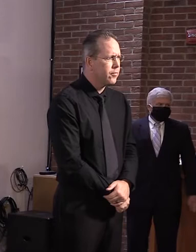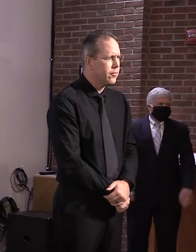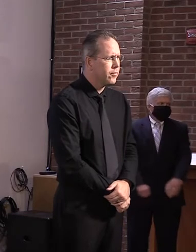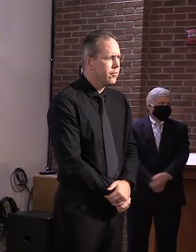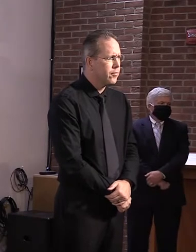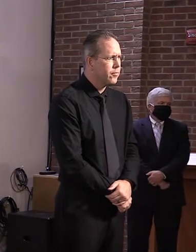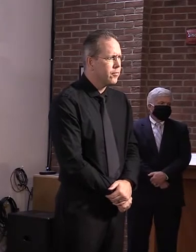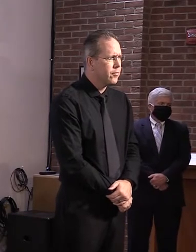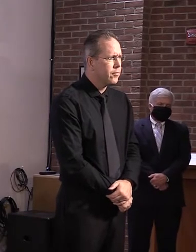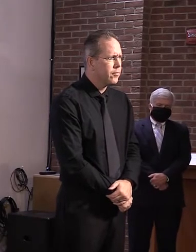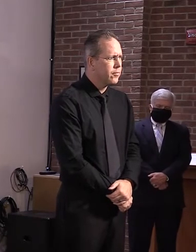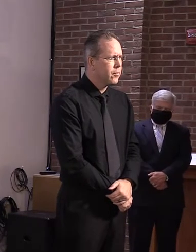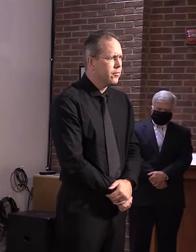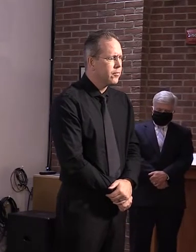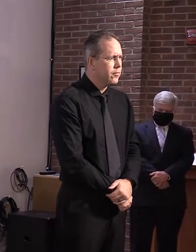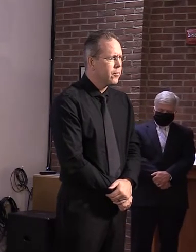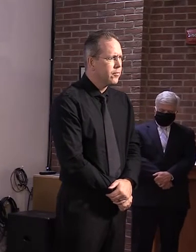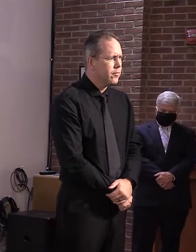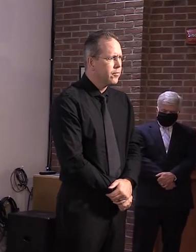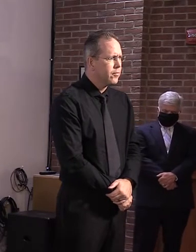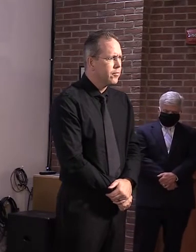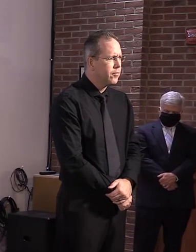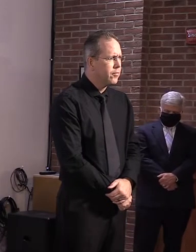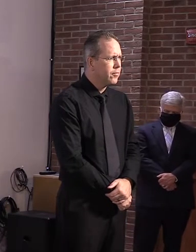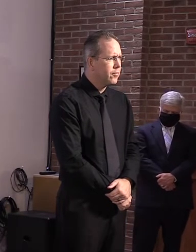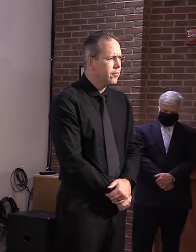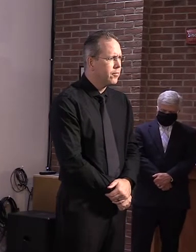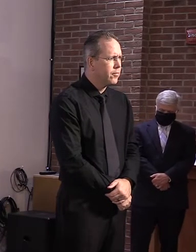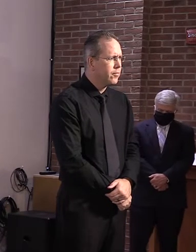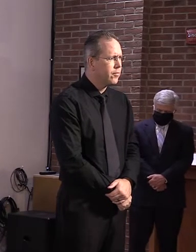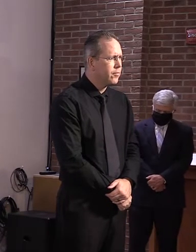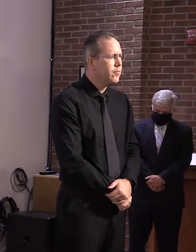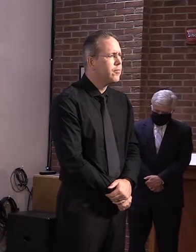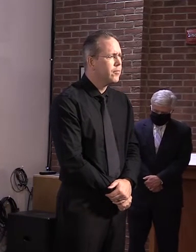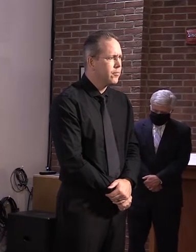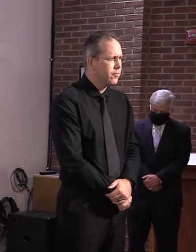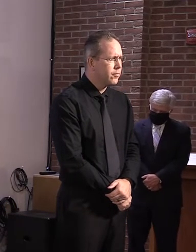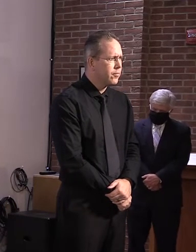yesterday who just completed the application, and she said